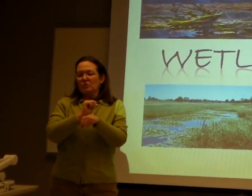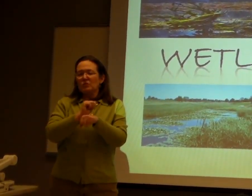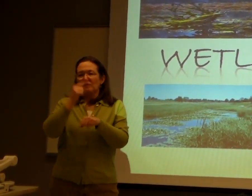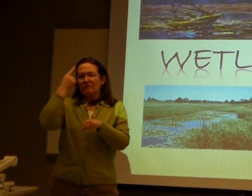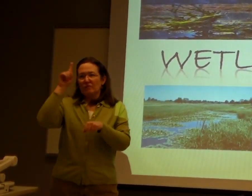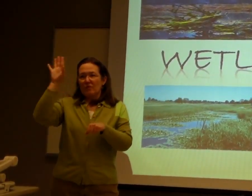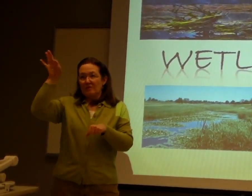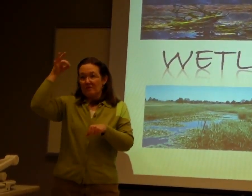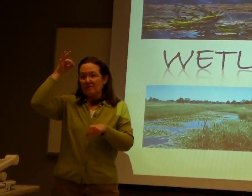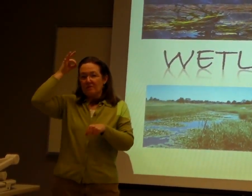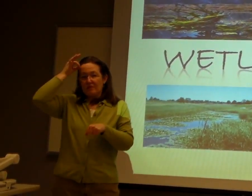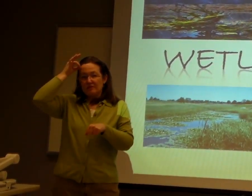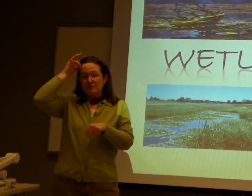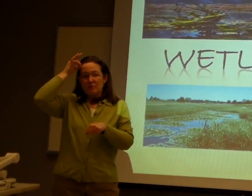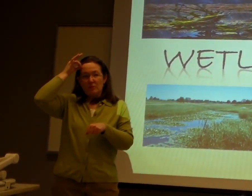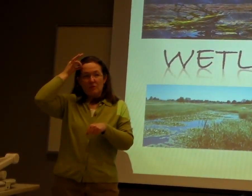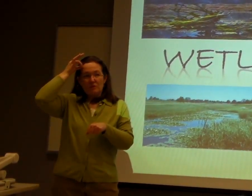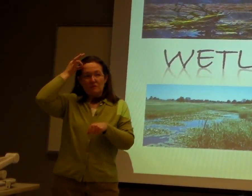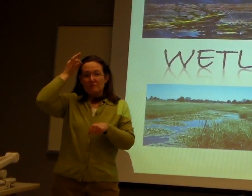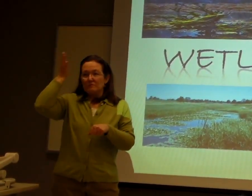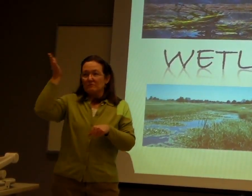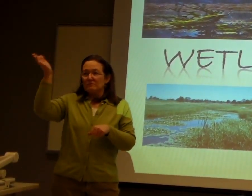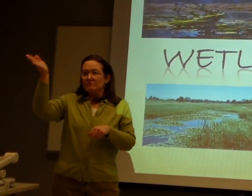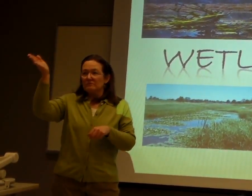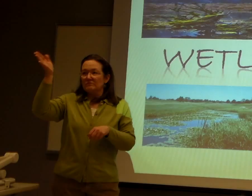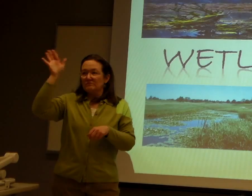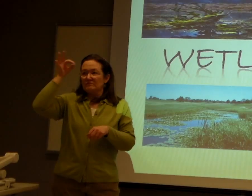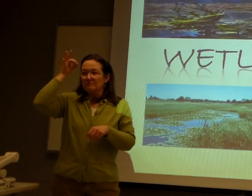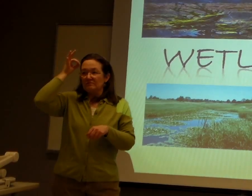In the past, I worked full-time for the federal government